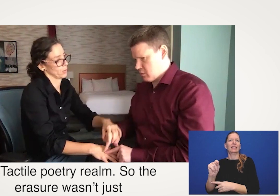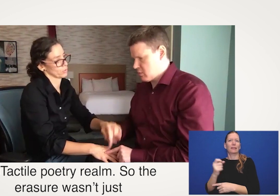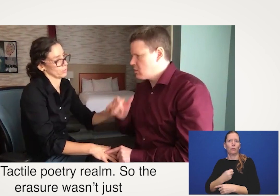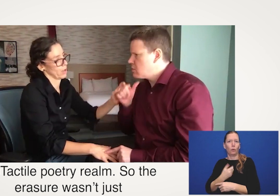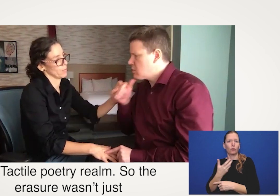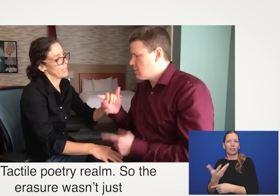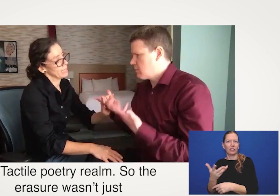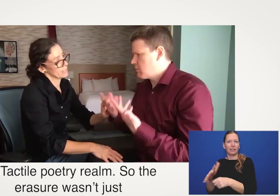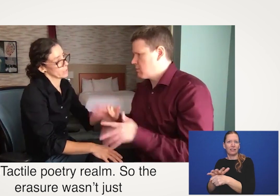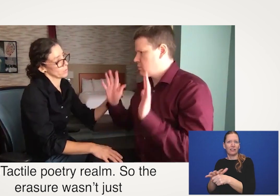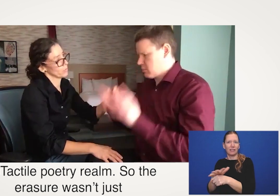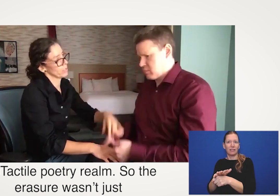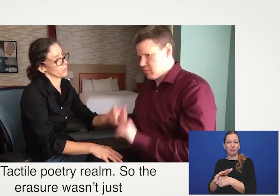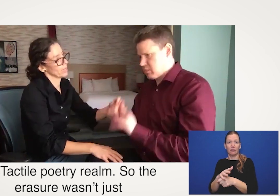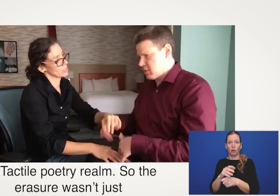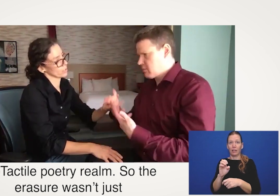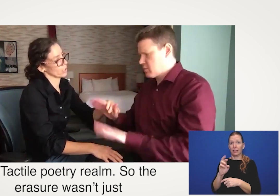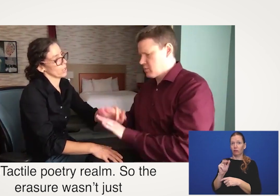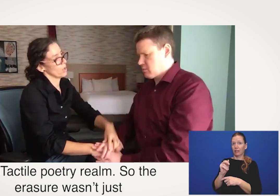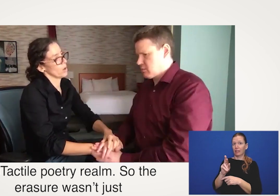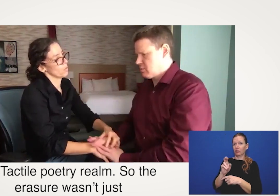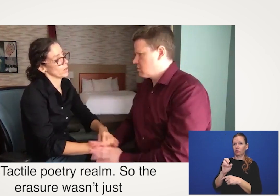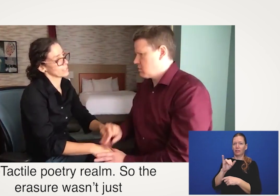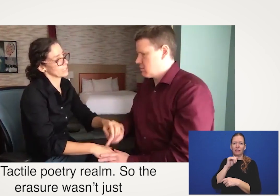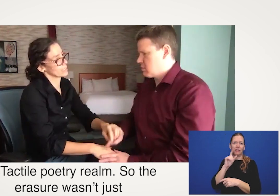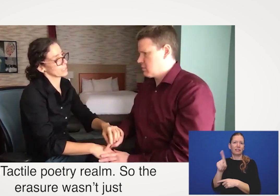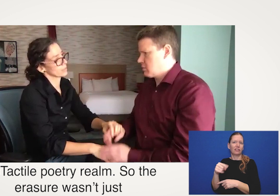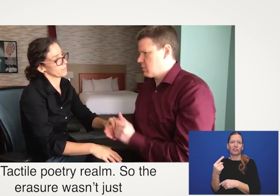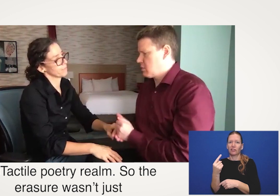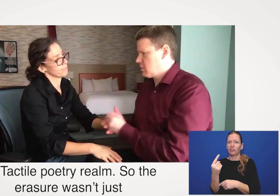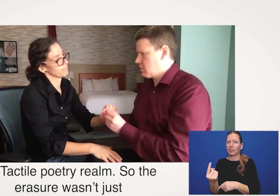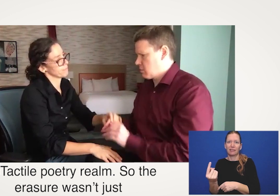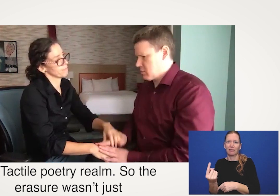ProTactile poetry realm. And so the erasure wasn't